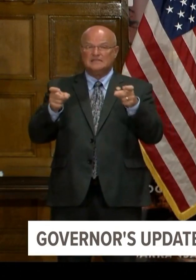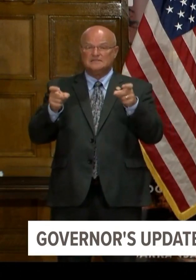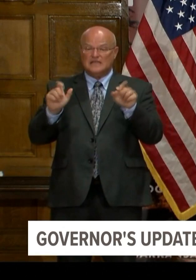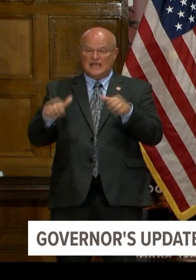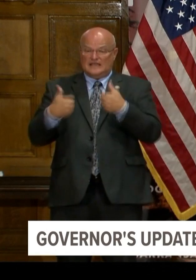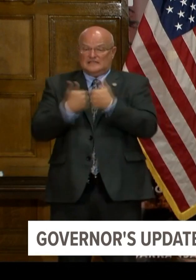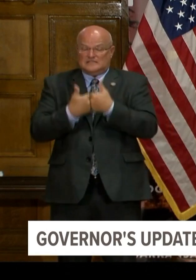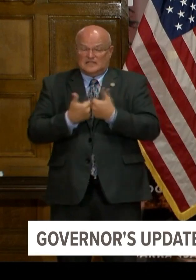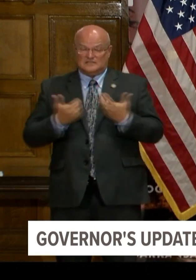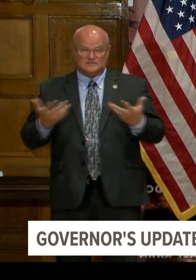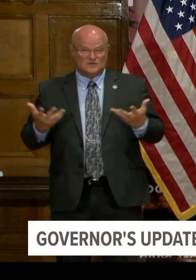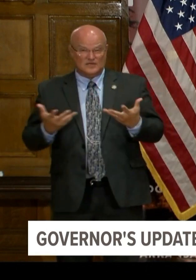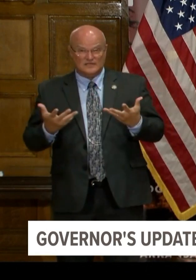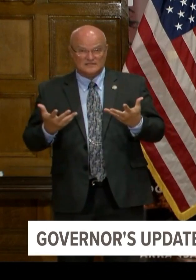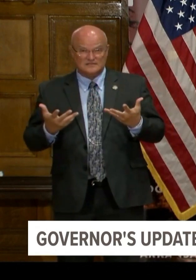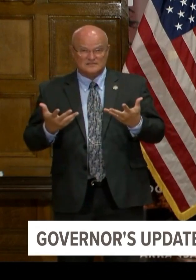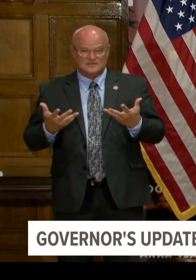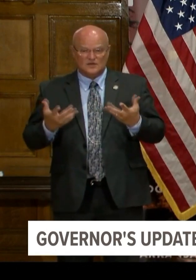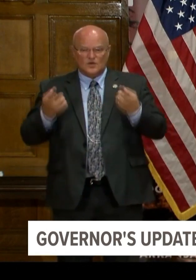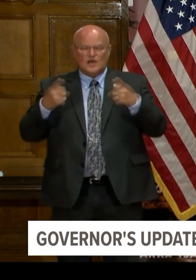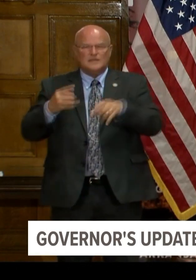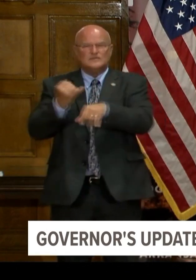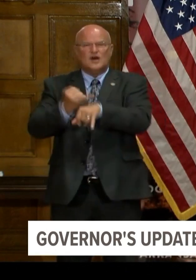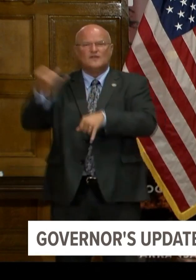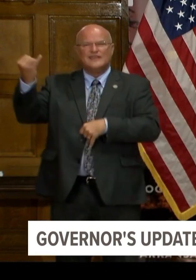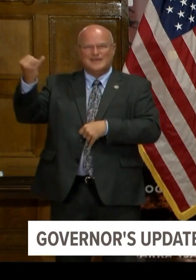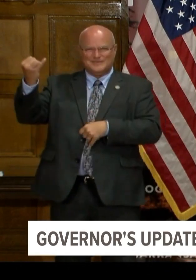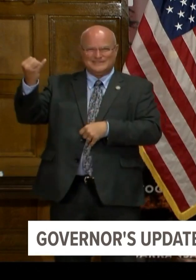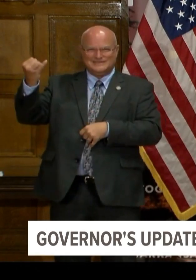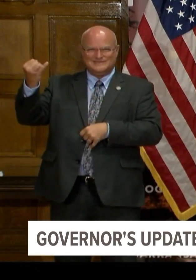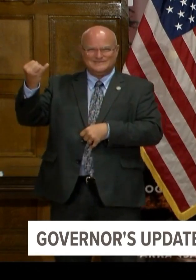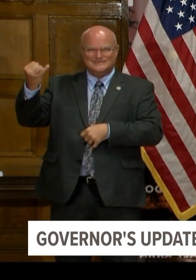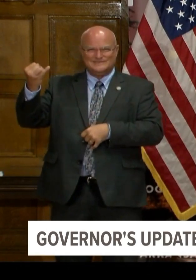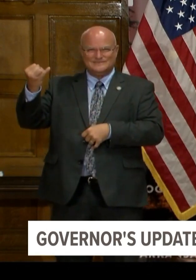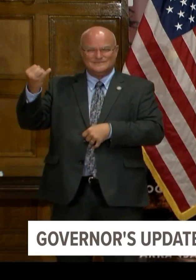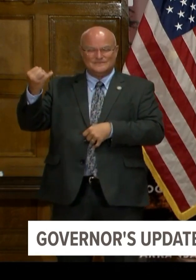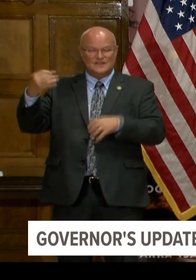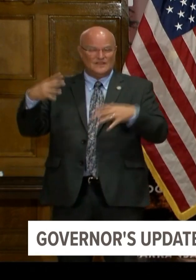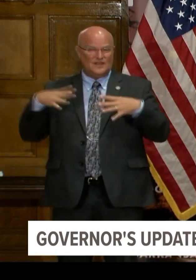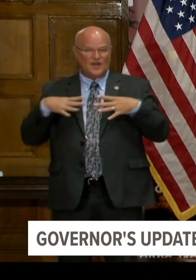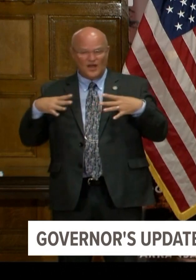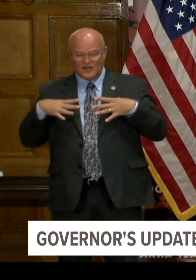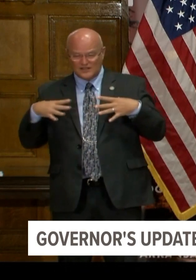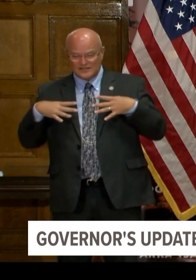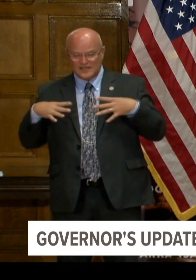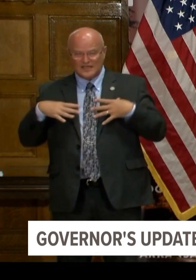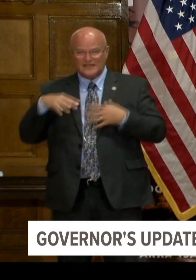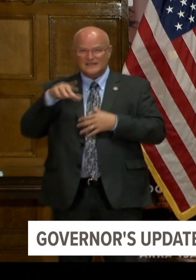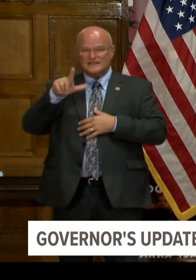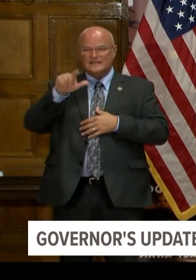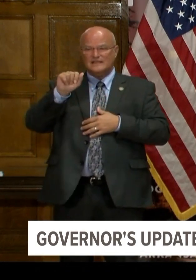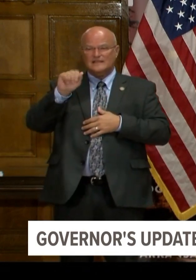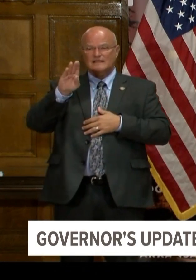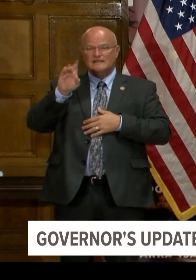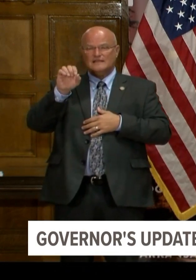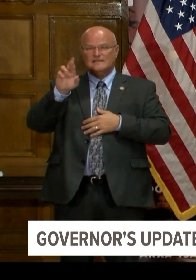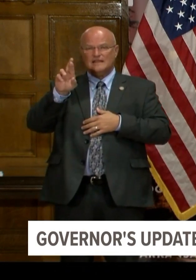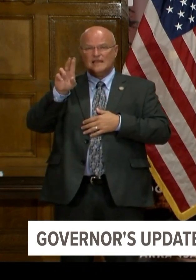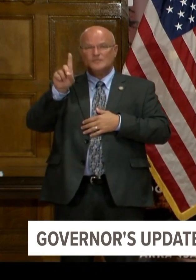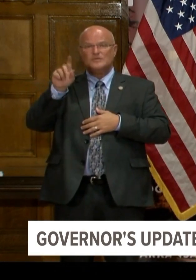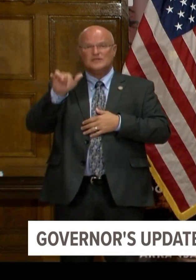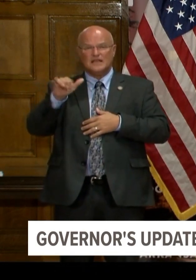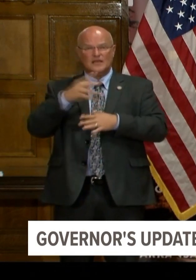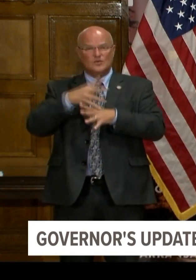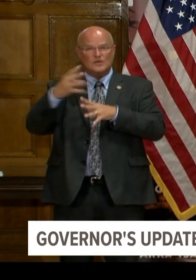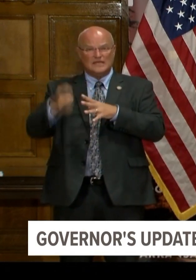challenge, again, is what happens off campus over the holiday, over the Labor Day weekend. And that's